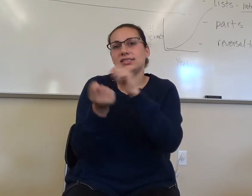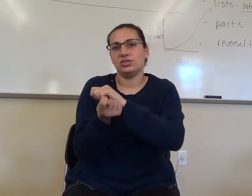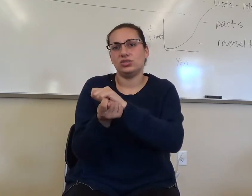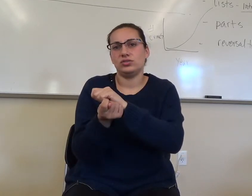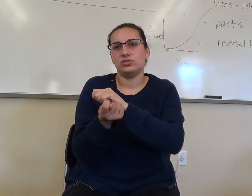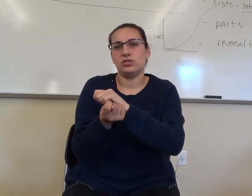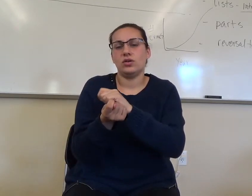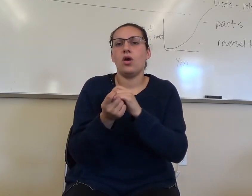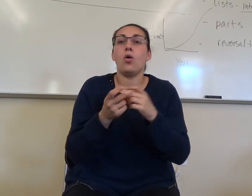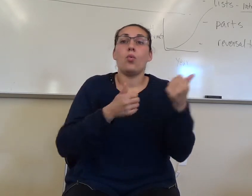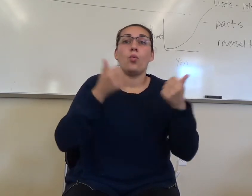Which is just a pronoun.